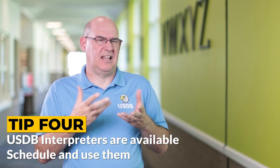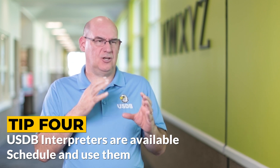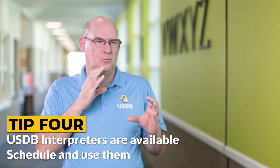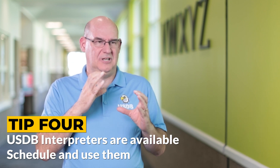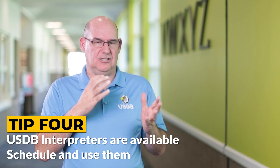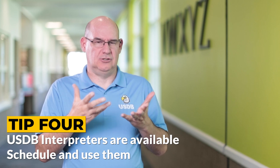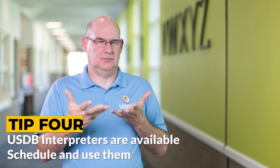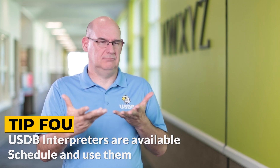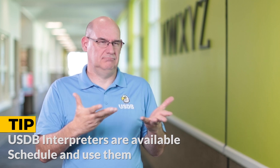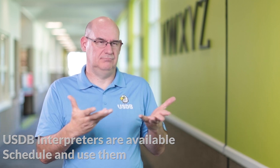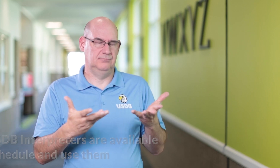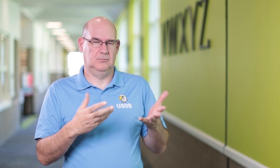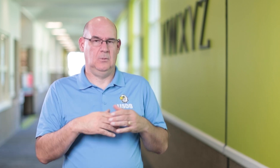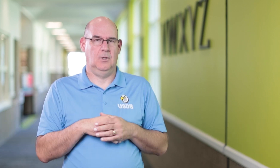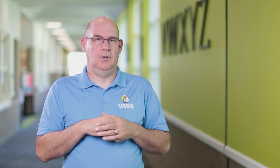to facilitate communication.